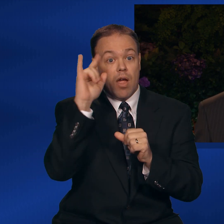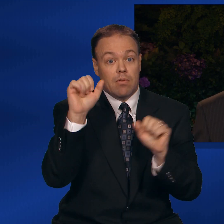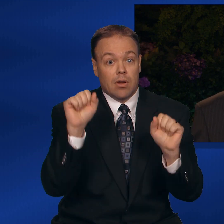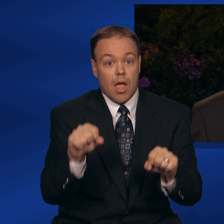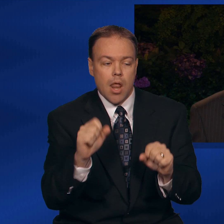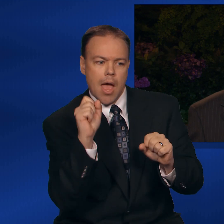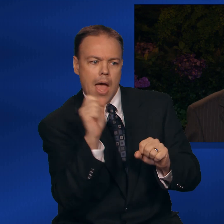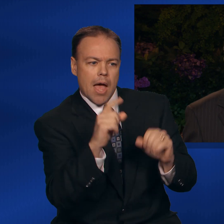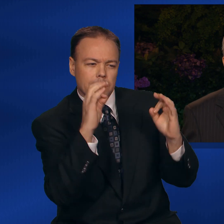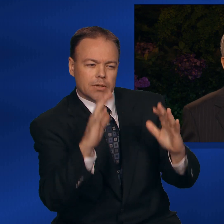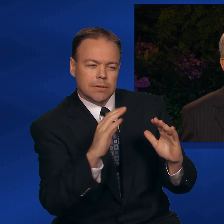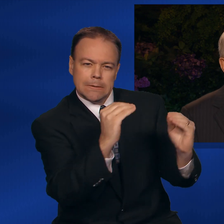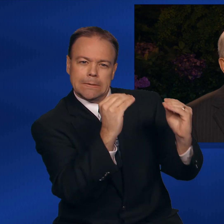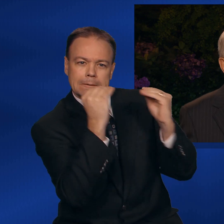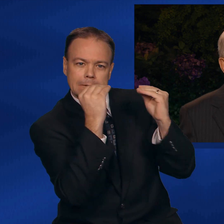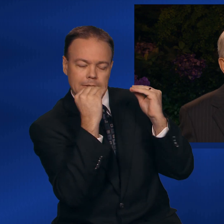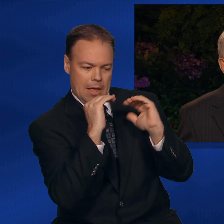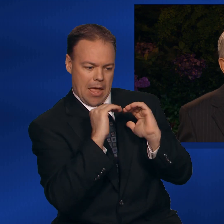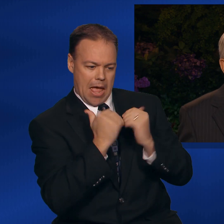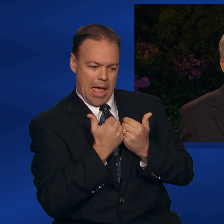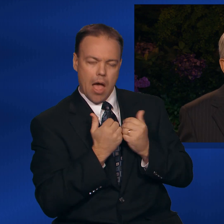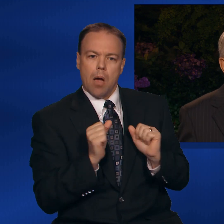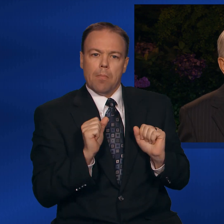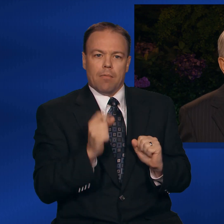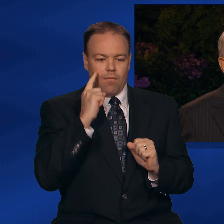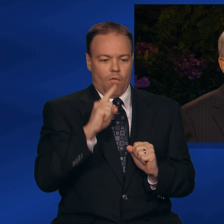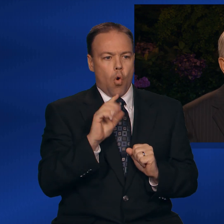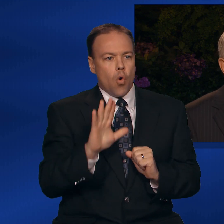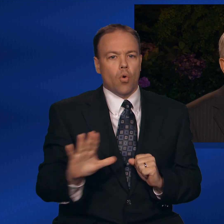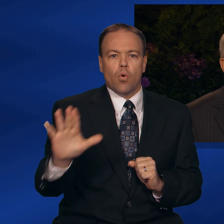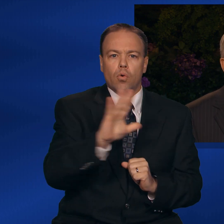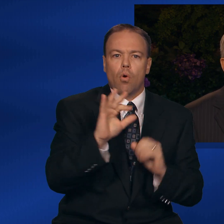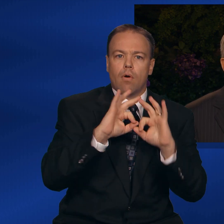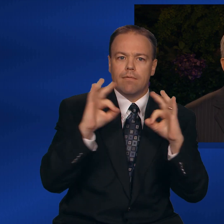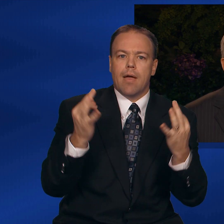to teach you how this is possible for your family.